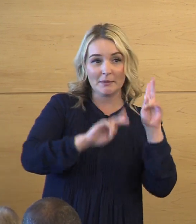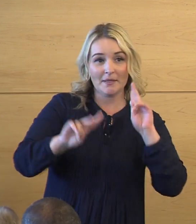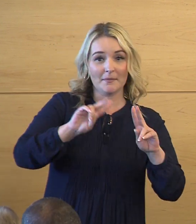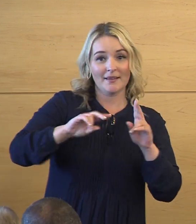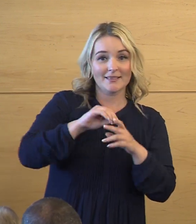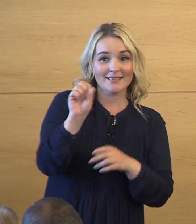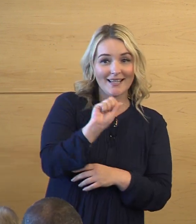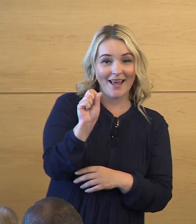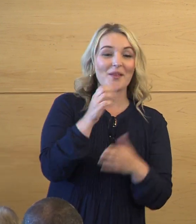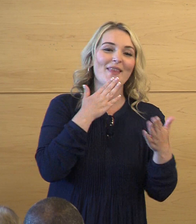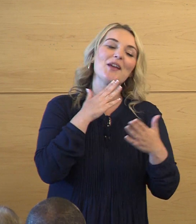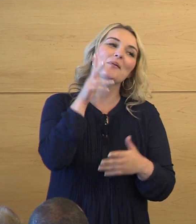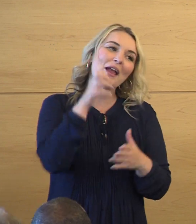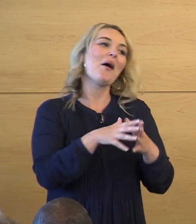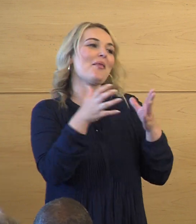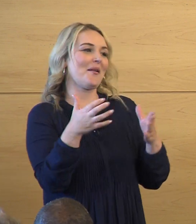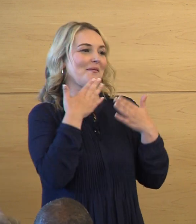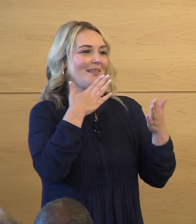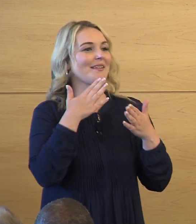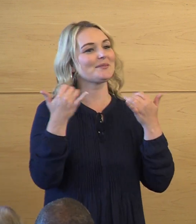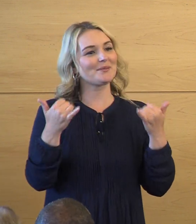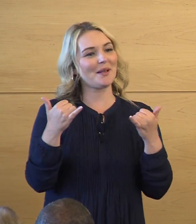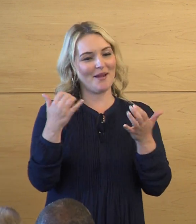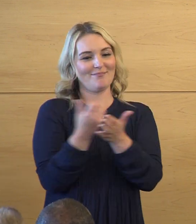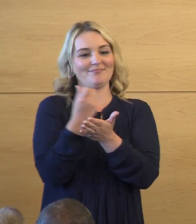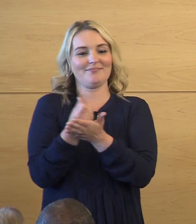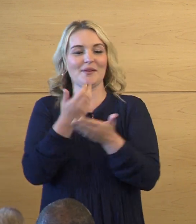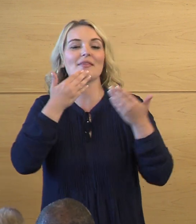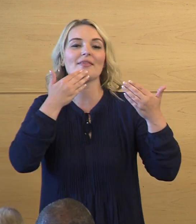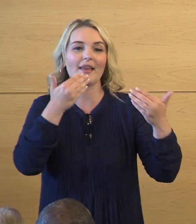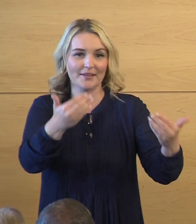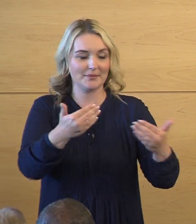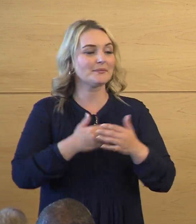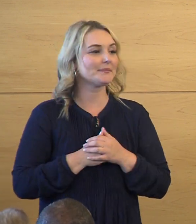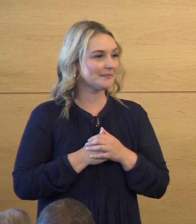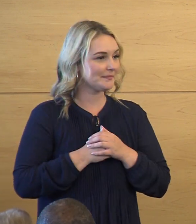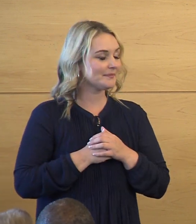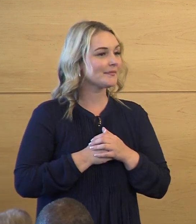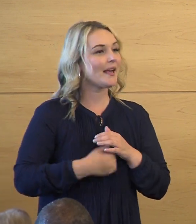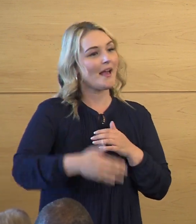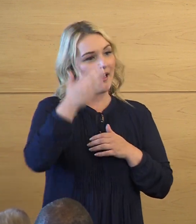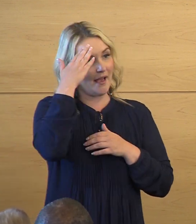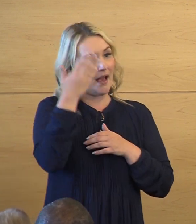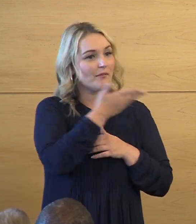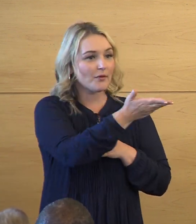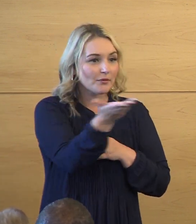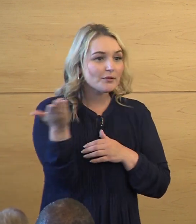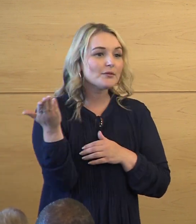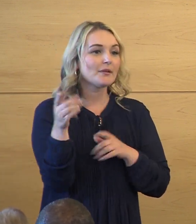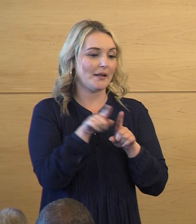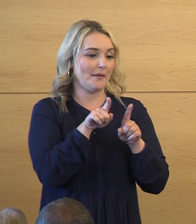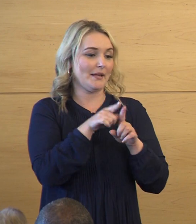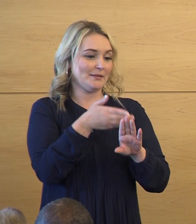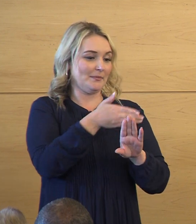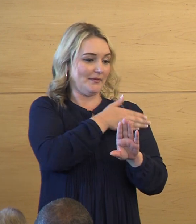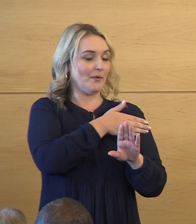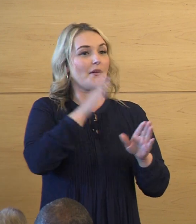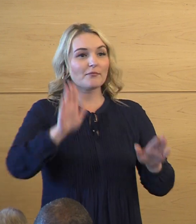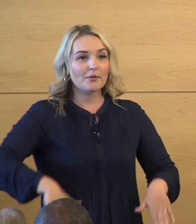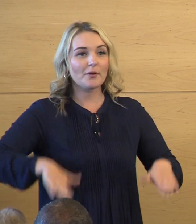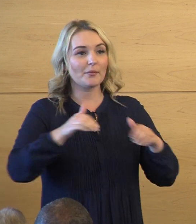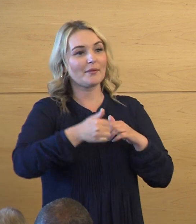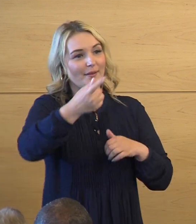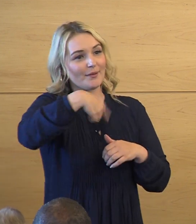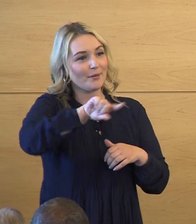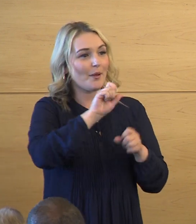You're going to hear a lot of thank yous today, but I just sincerely thank people. Thank you. I have known you, and as I said earlier, I've grown up with you and worked with you for more